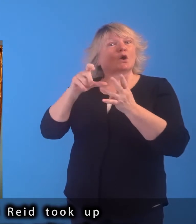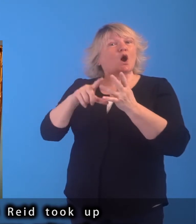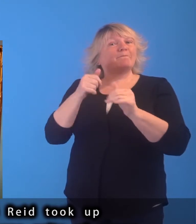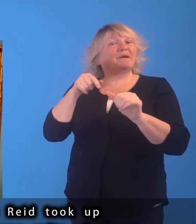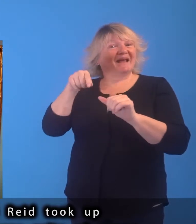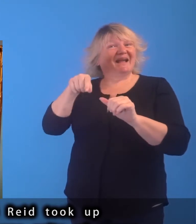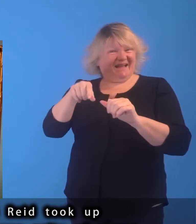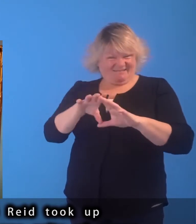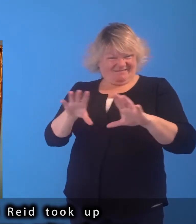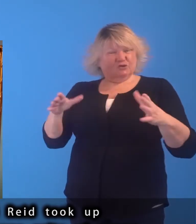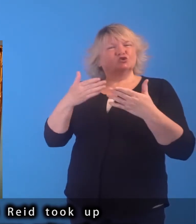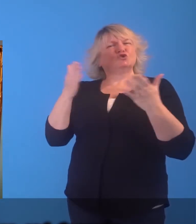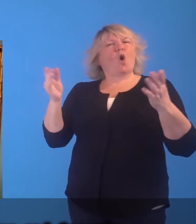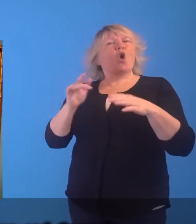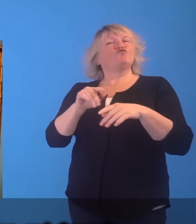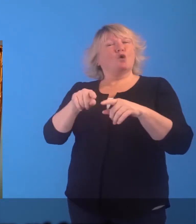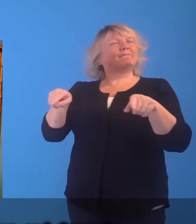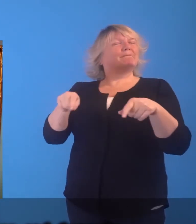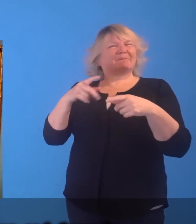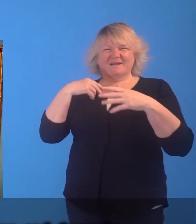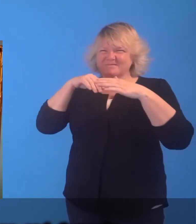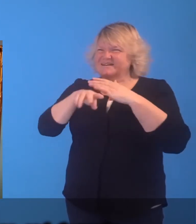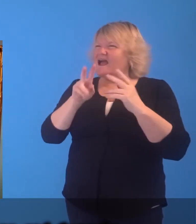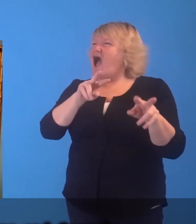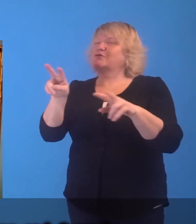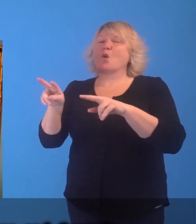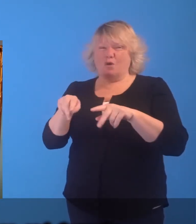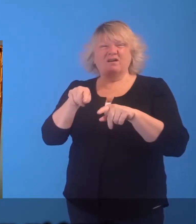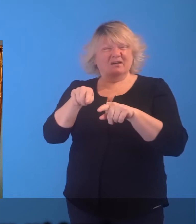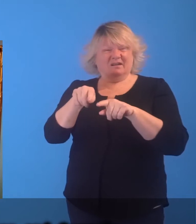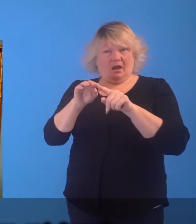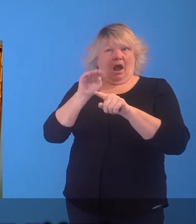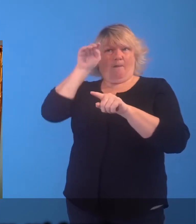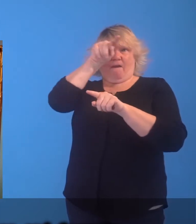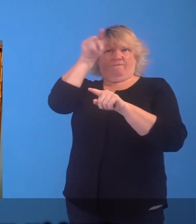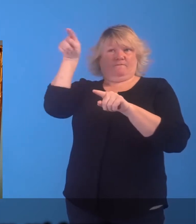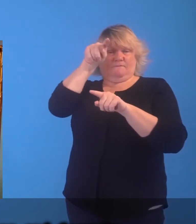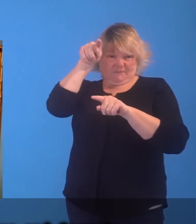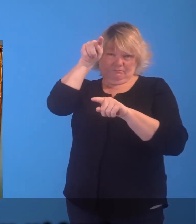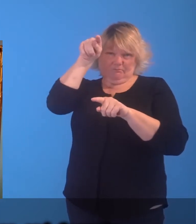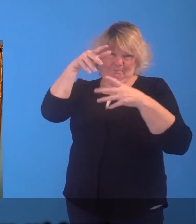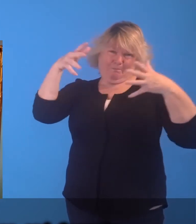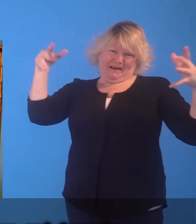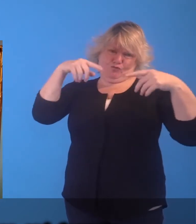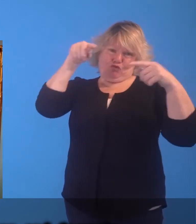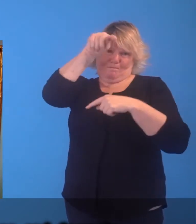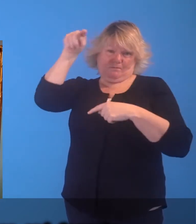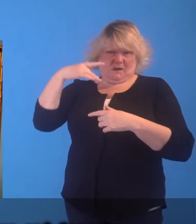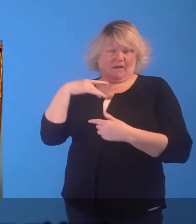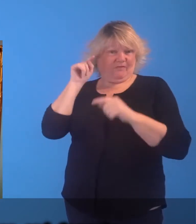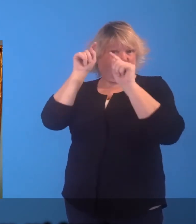a large suite of rooms situated above the showroom of Morrison and Company.